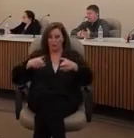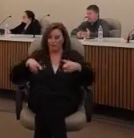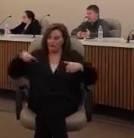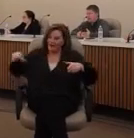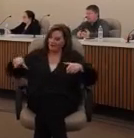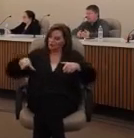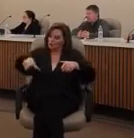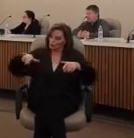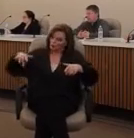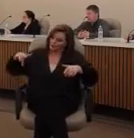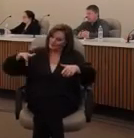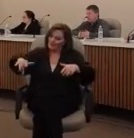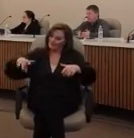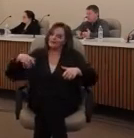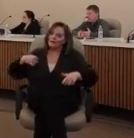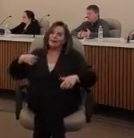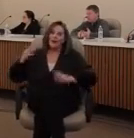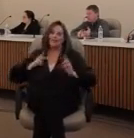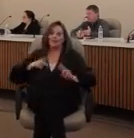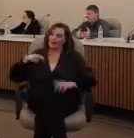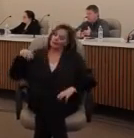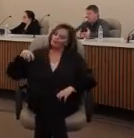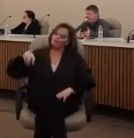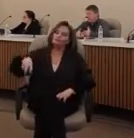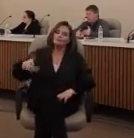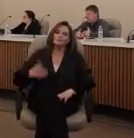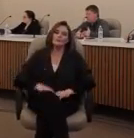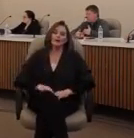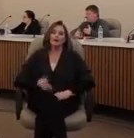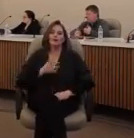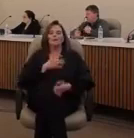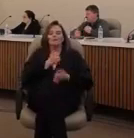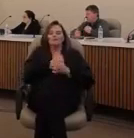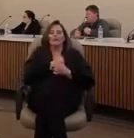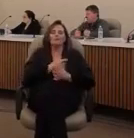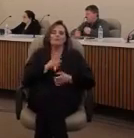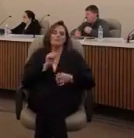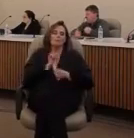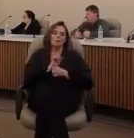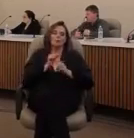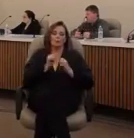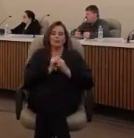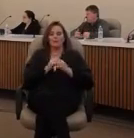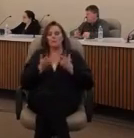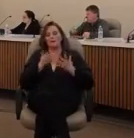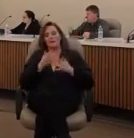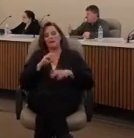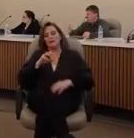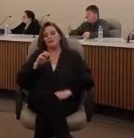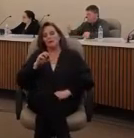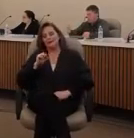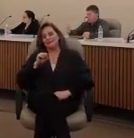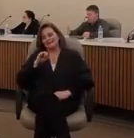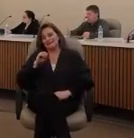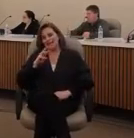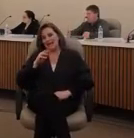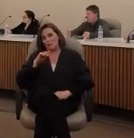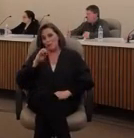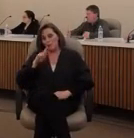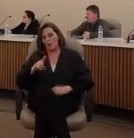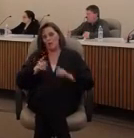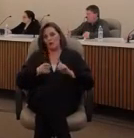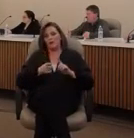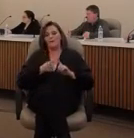message back to the applicant that I would love to work with them about the possibility of a sidewalk from the north side of the property to